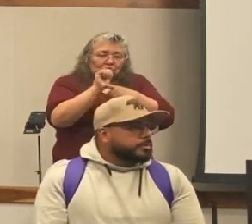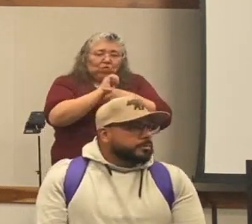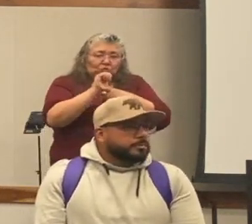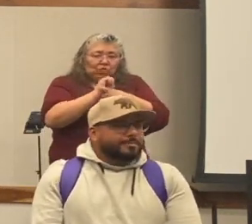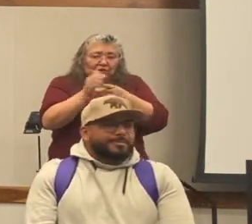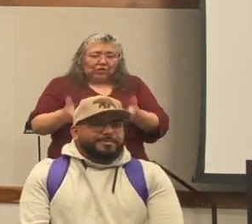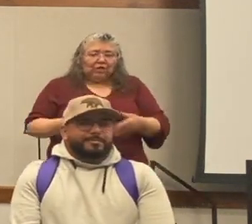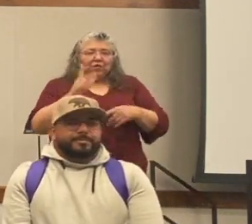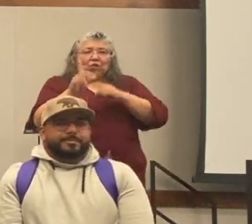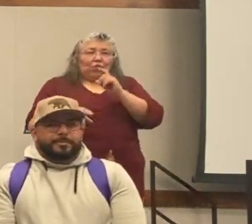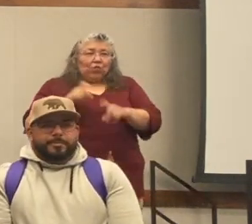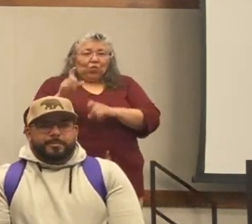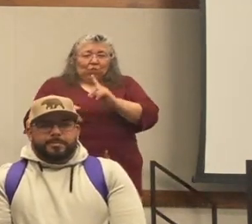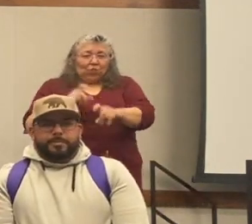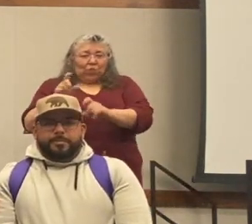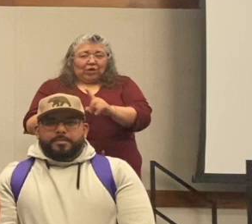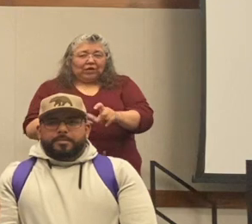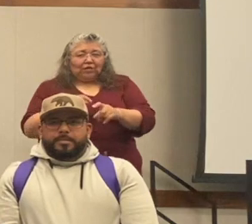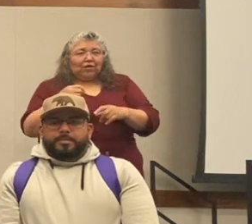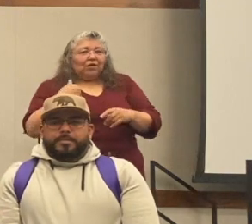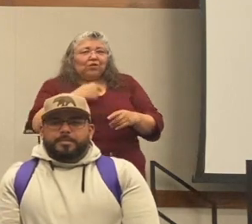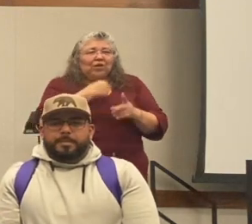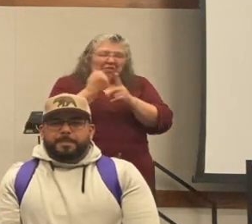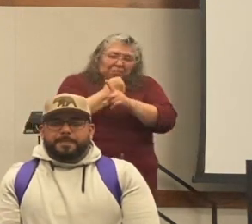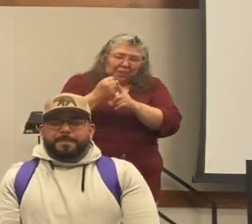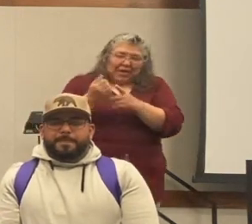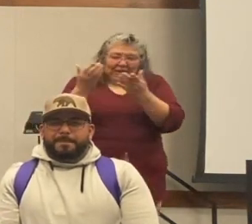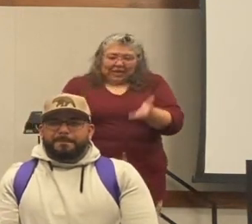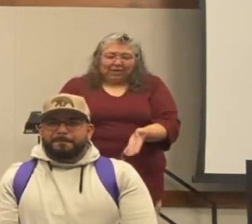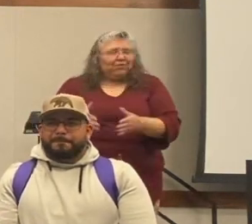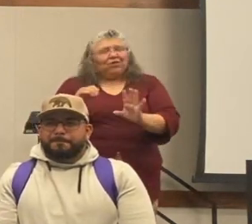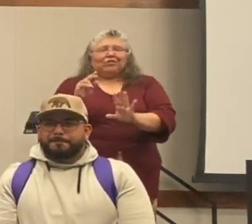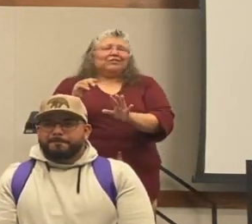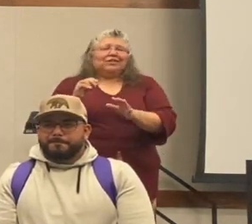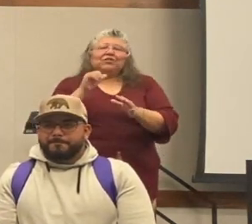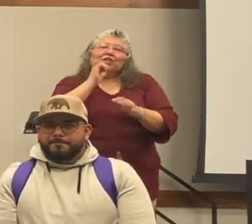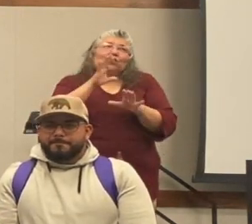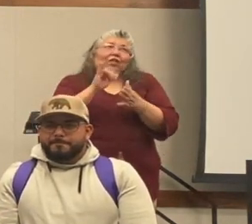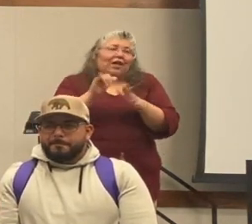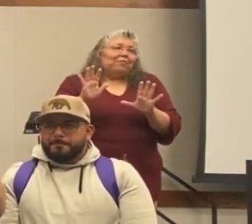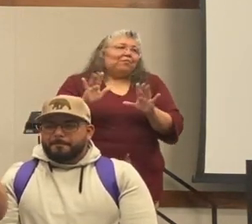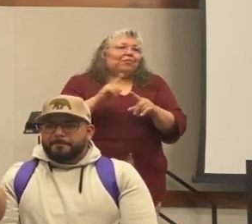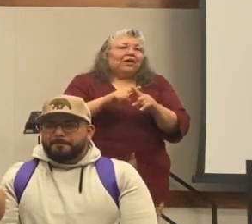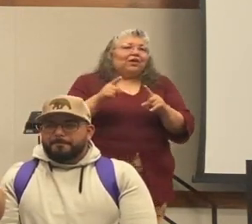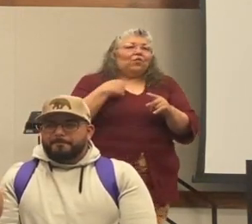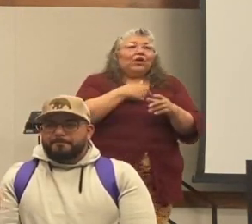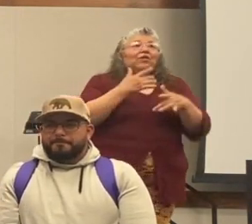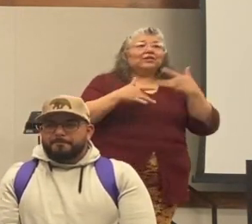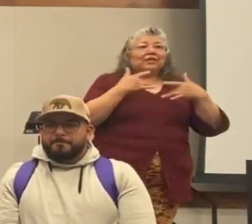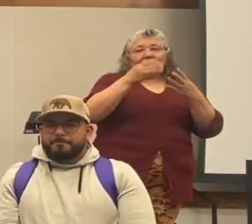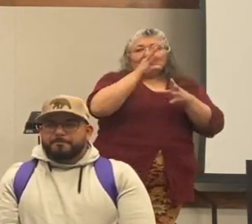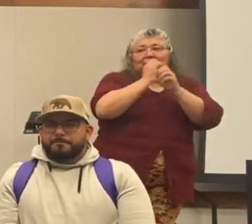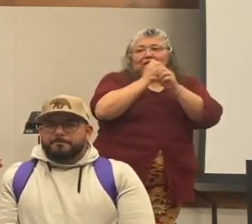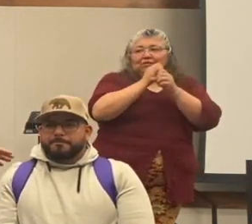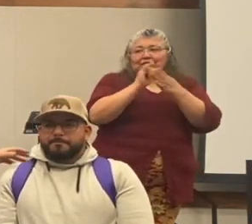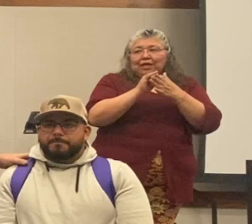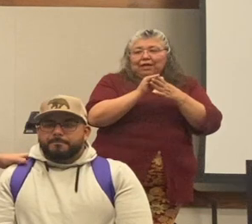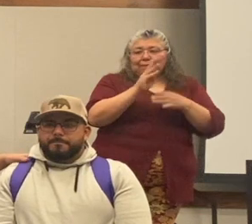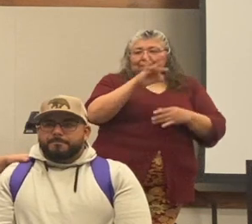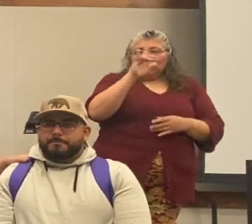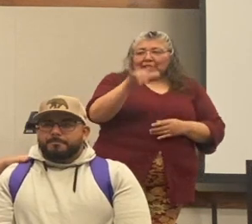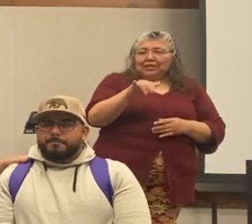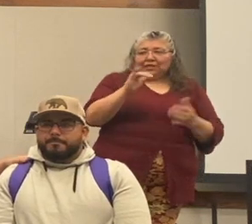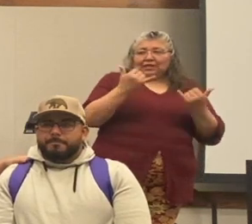have questioned him. We have beaten him. No, I'm just kidding. We didn't do that. But we are excited to announce that Billy is